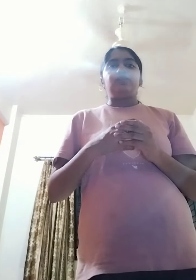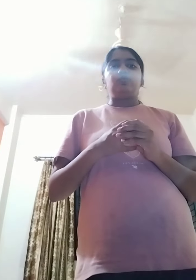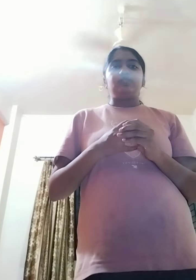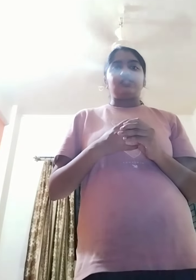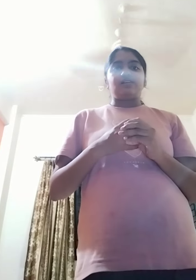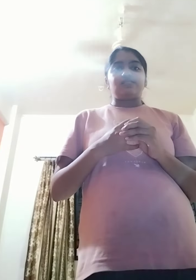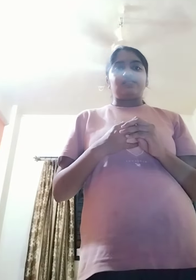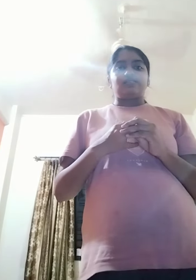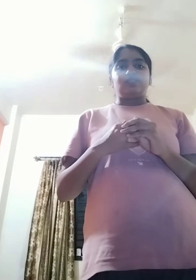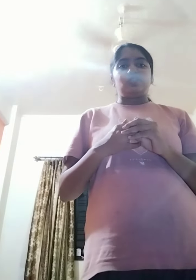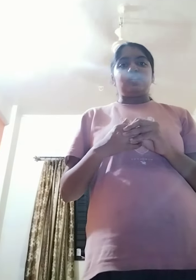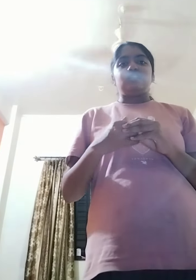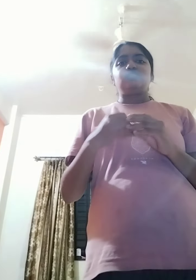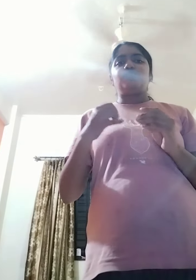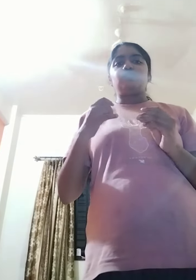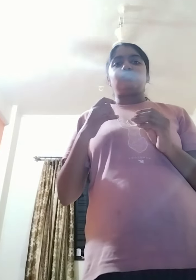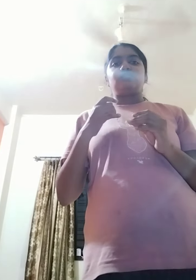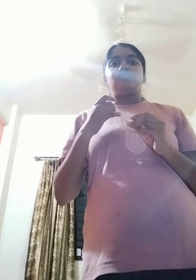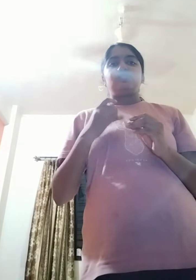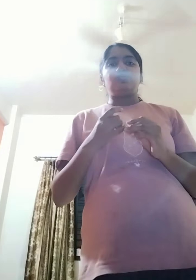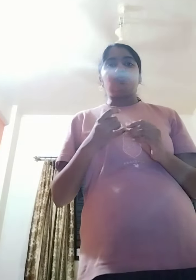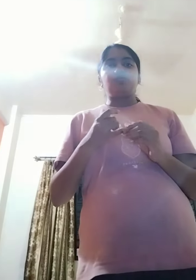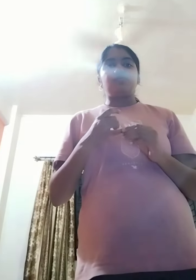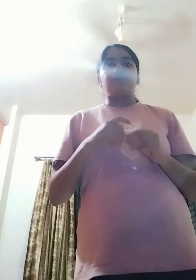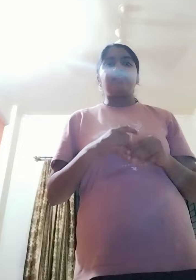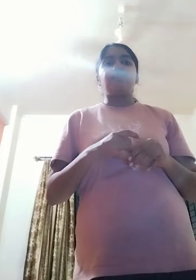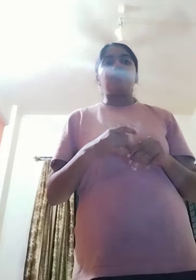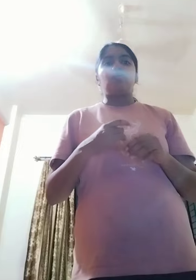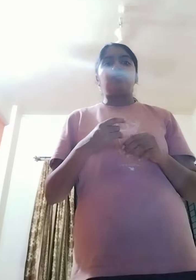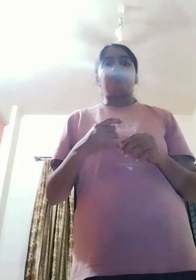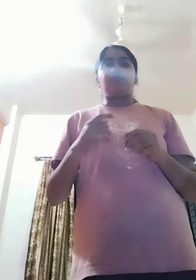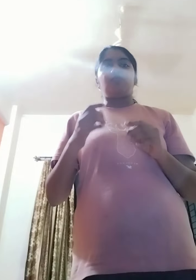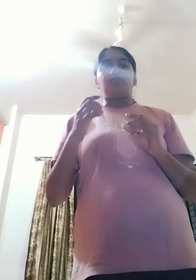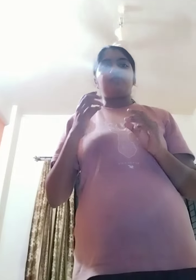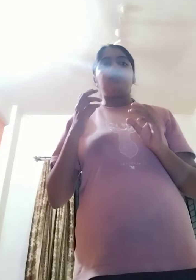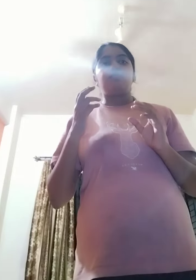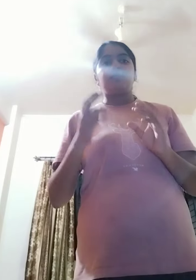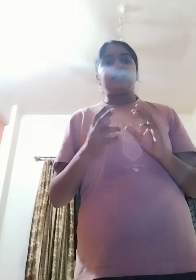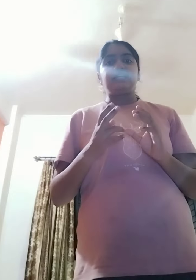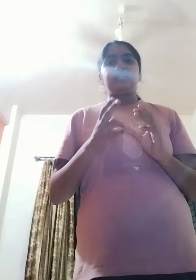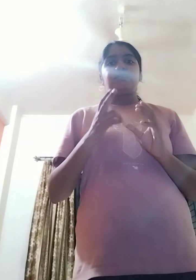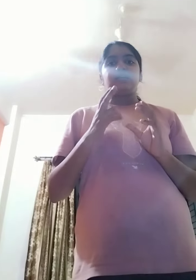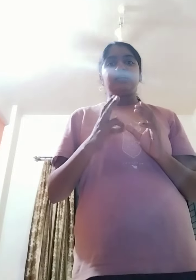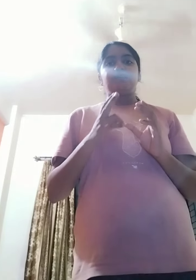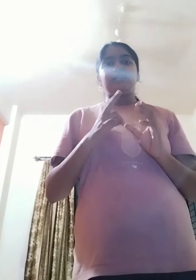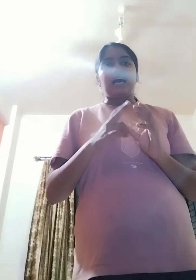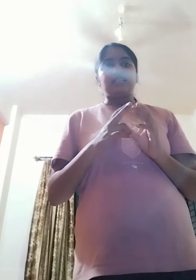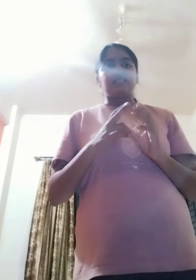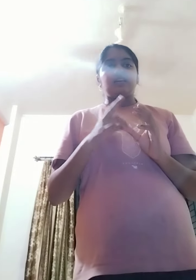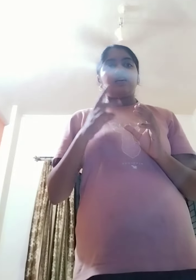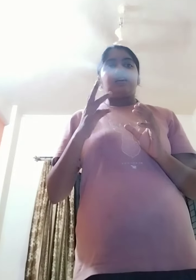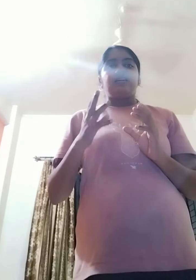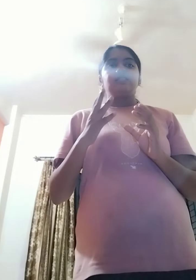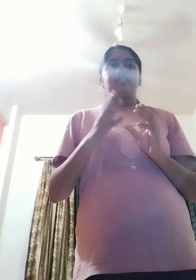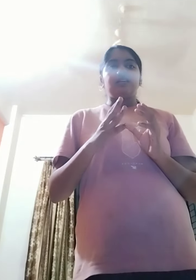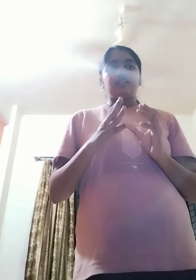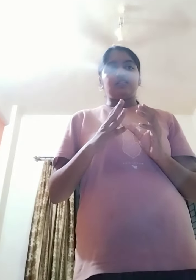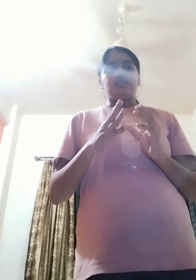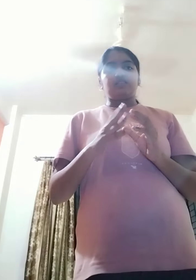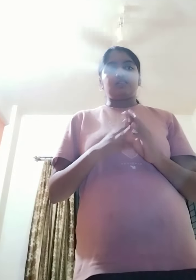this constructor chaining? This process is used when we want to perform the multiple tasks in a single constructor